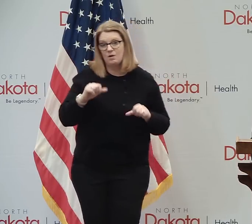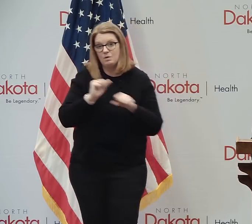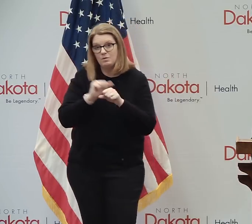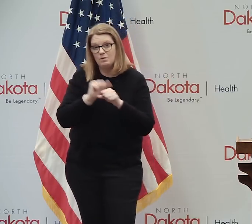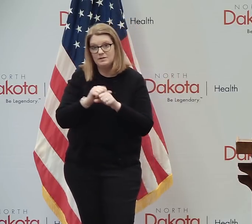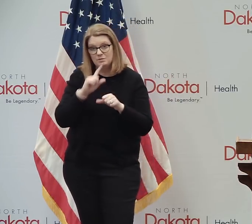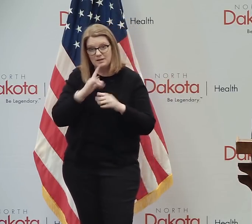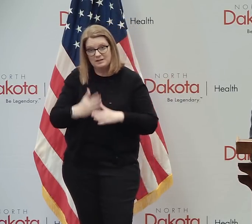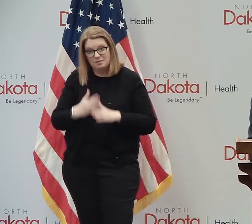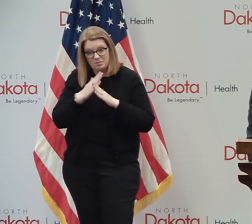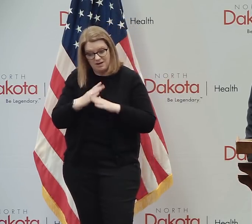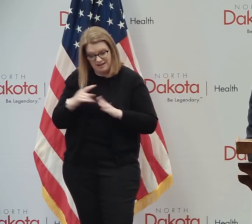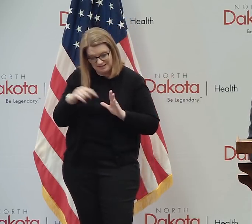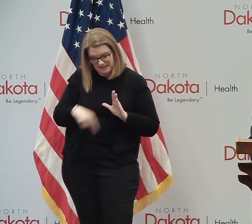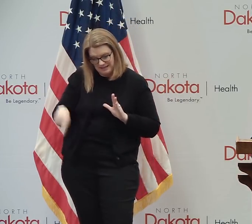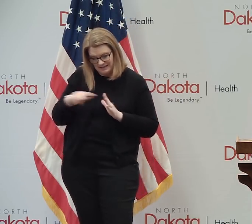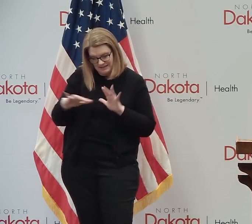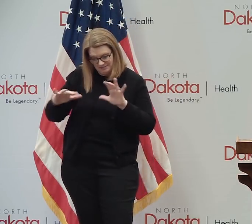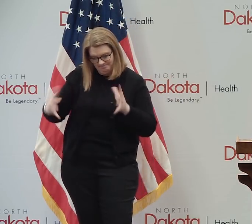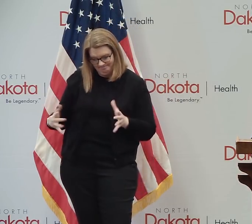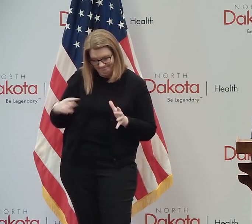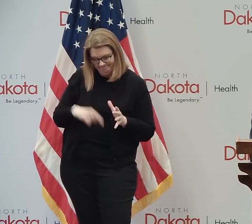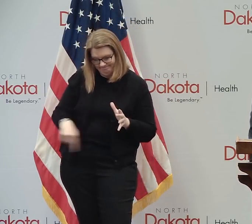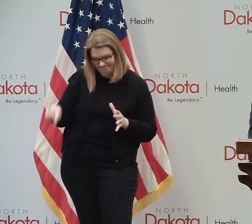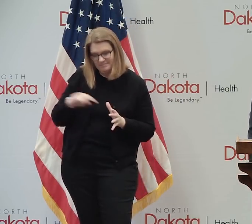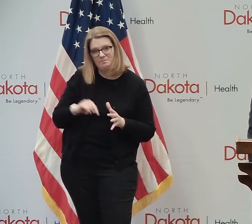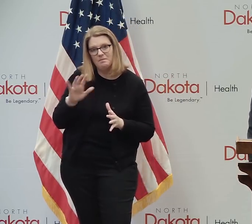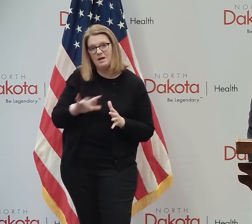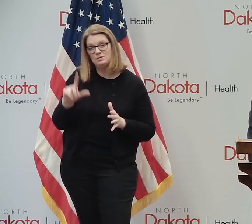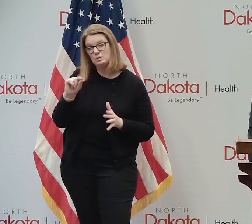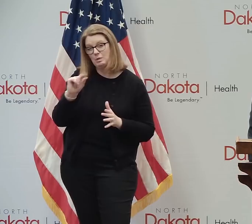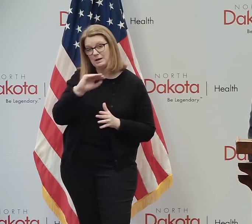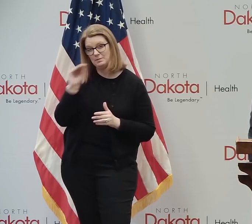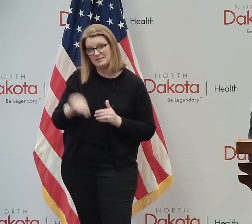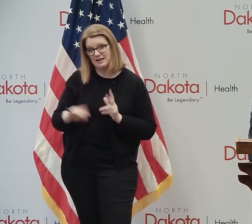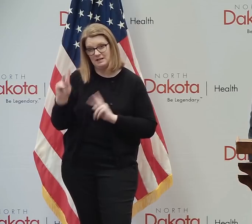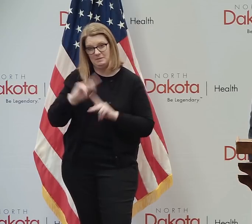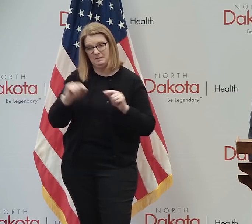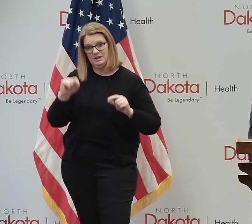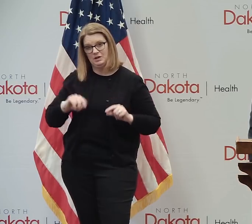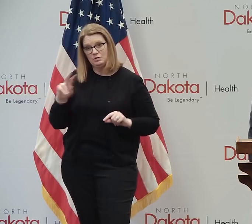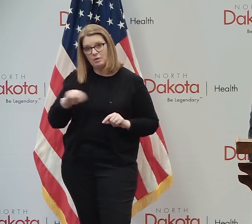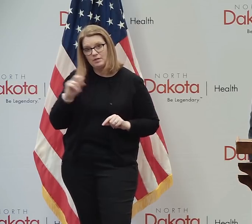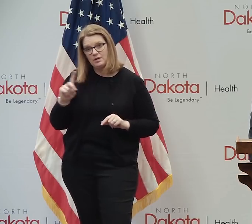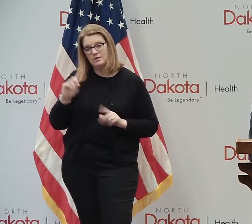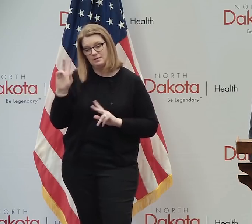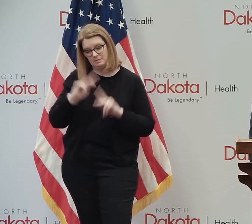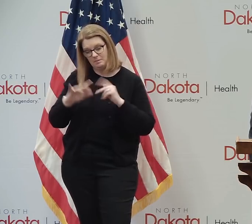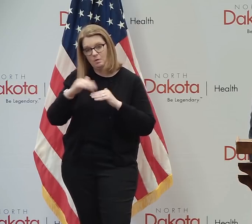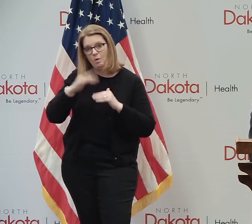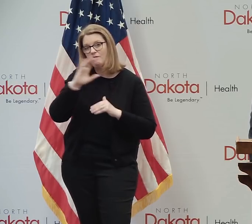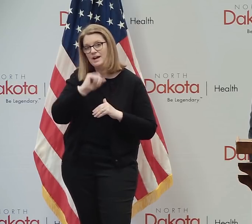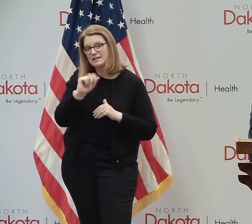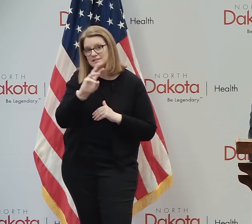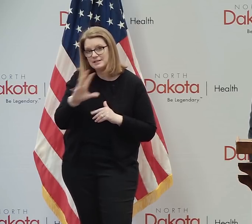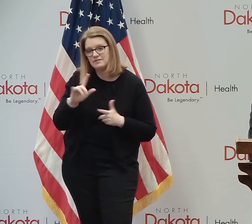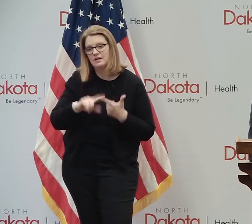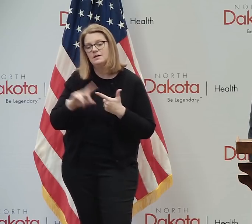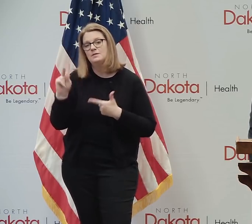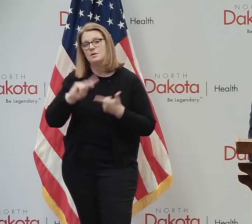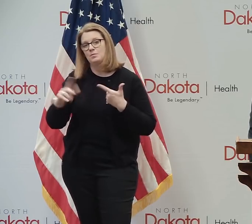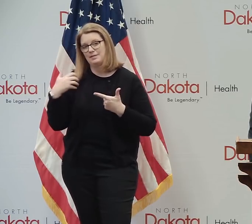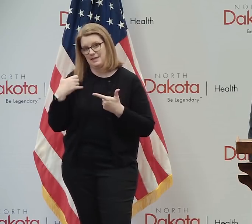populations, and vulnerable populations include almost 20% of the people in North Dakota, people over age 65, people with underlying